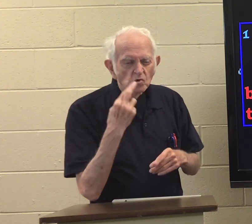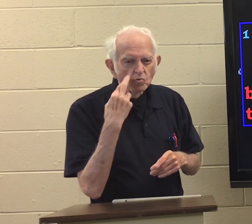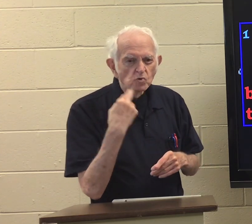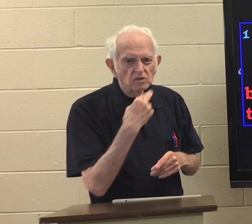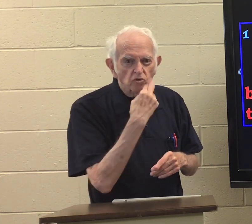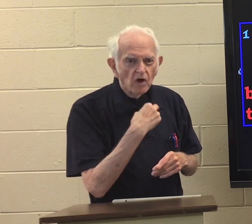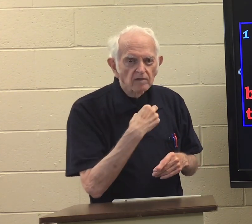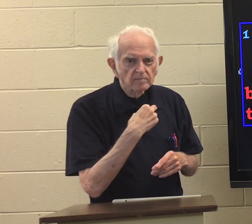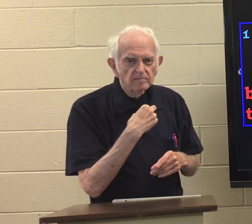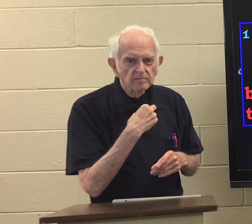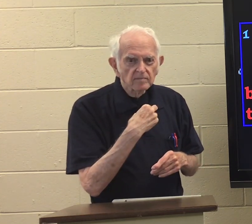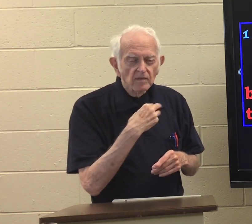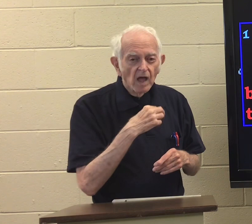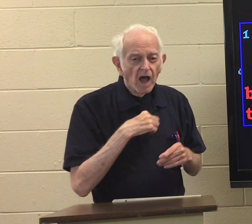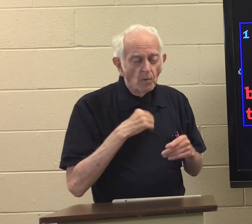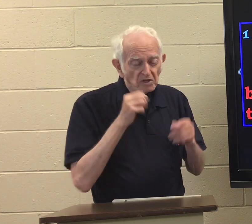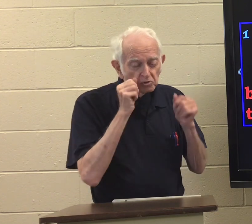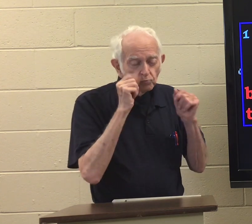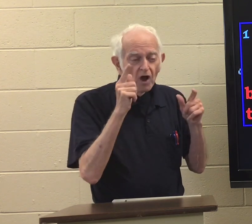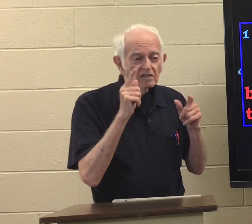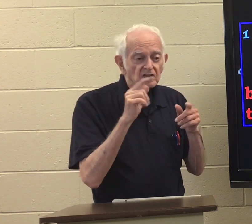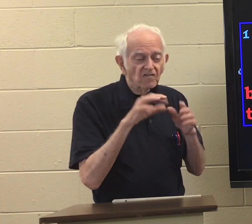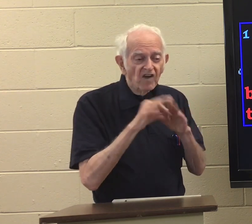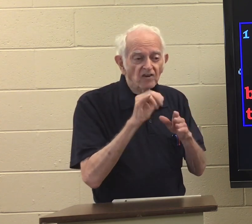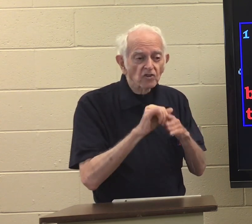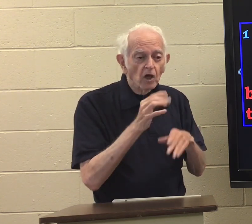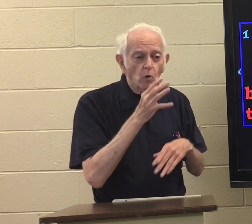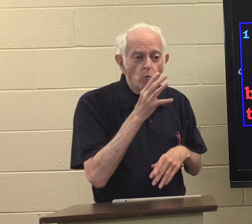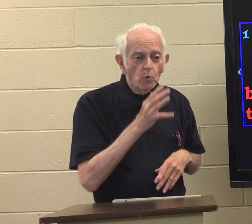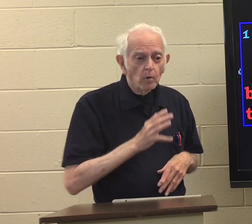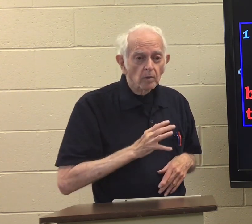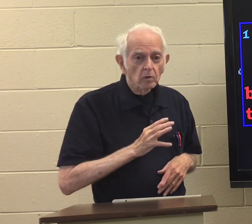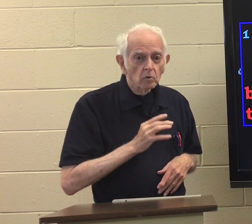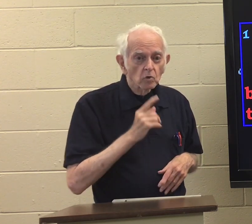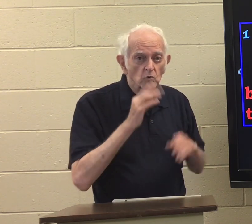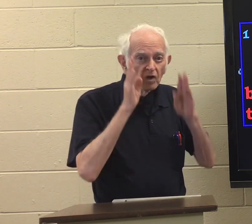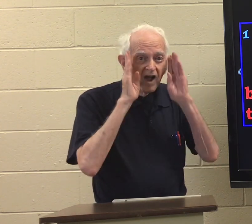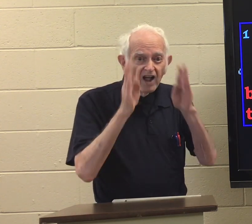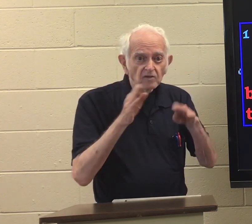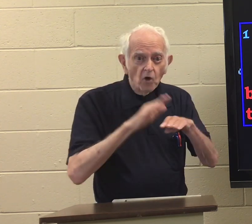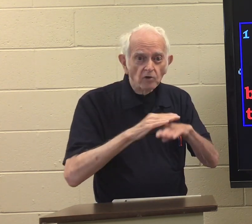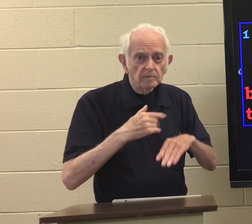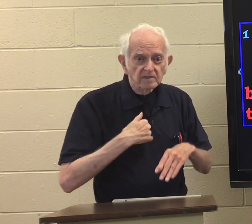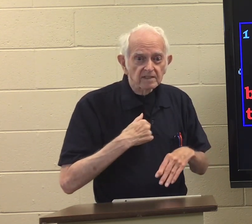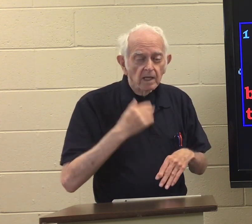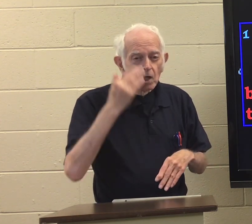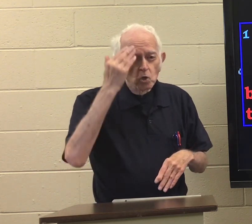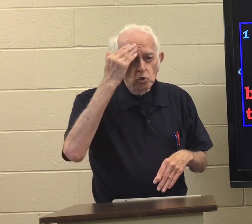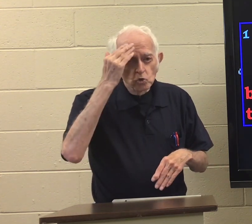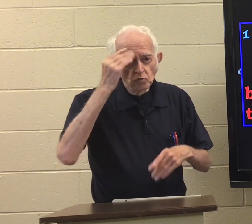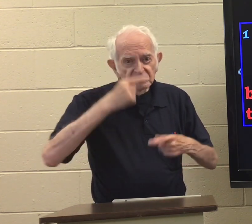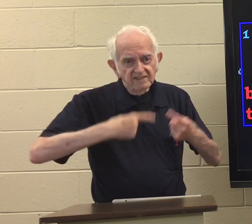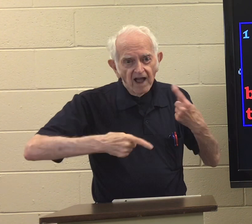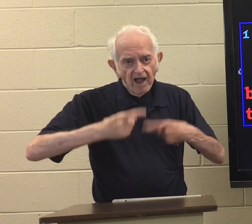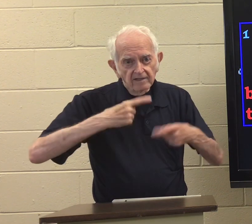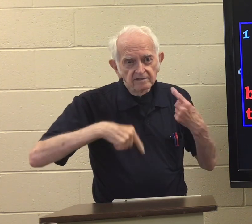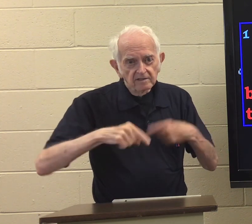to a close by restaurant. I was surprised to find that a woman who had paid attention to me knew